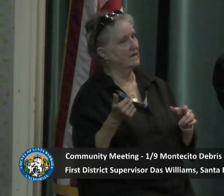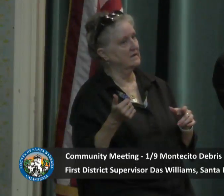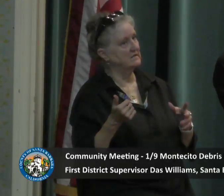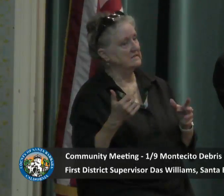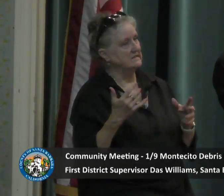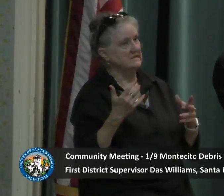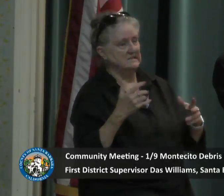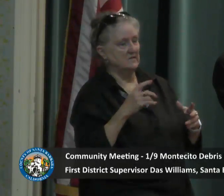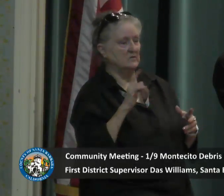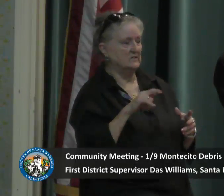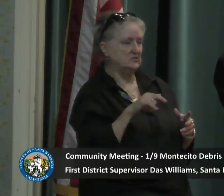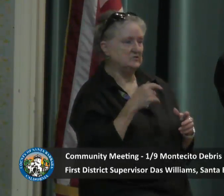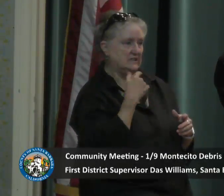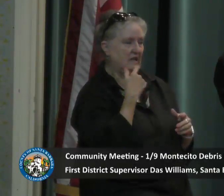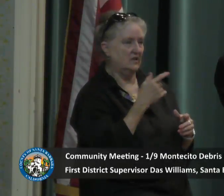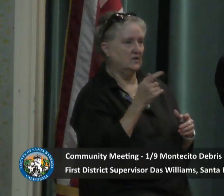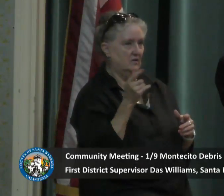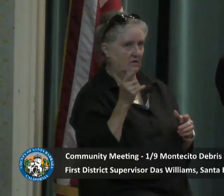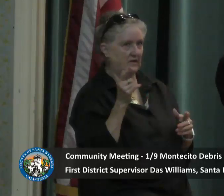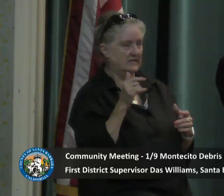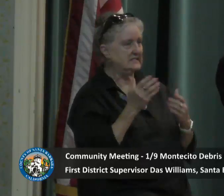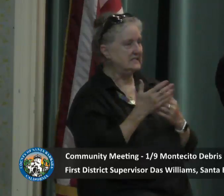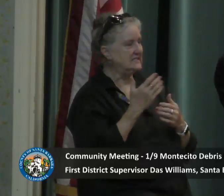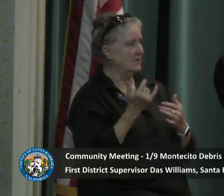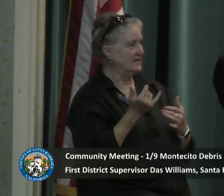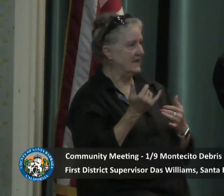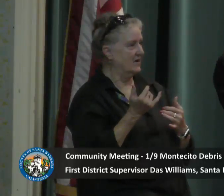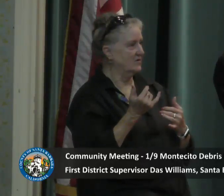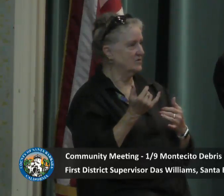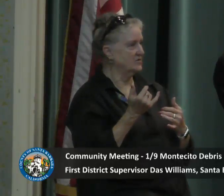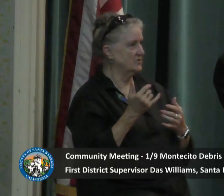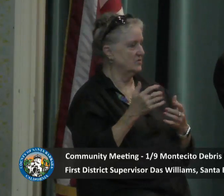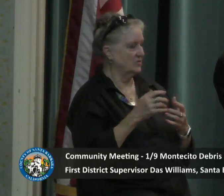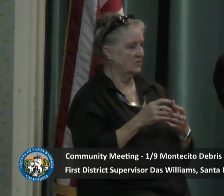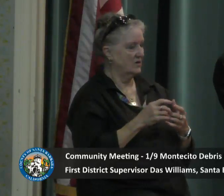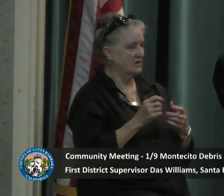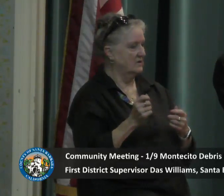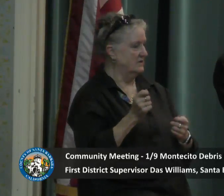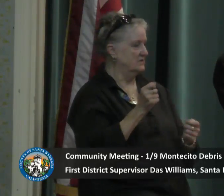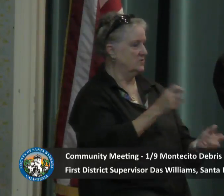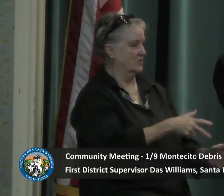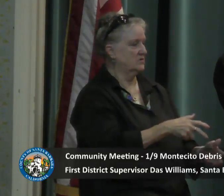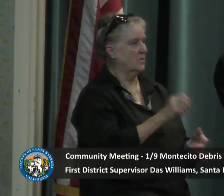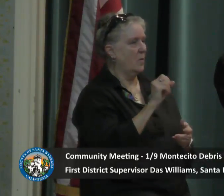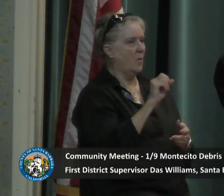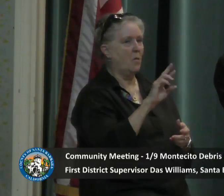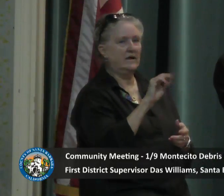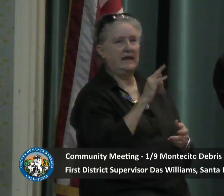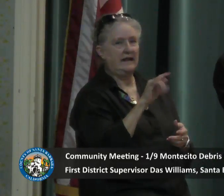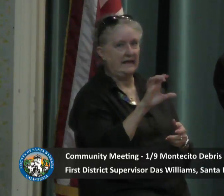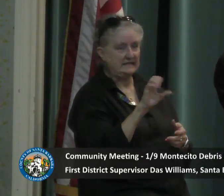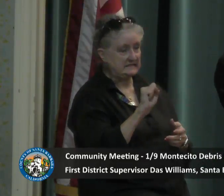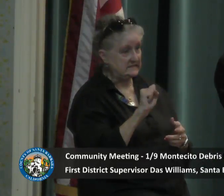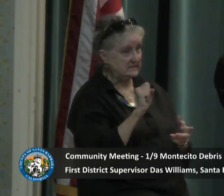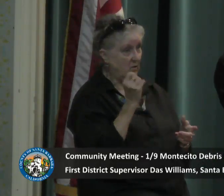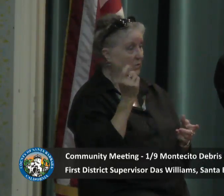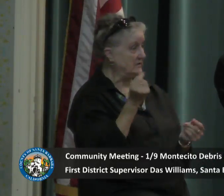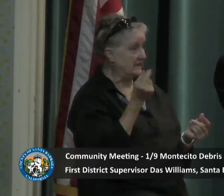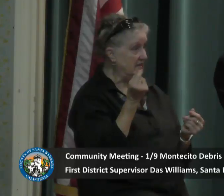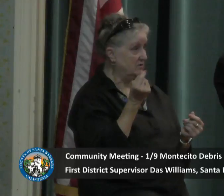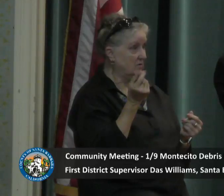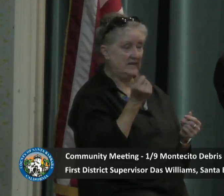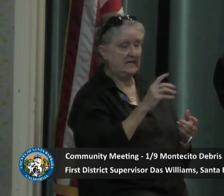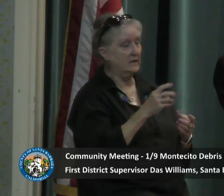if I didn't mention, it's actually easy right now to dispose of organics. So one of the things that you can do on